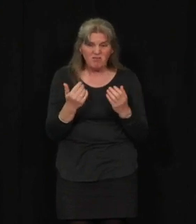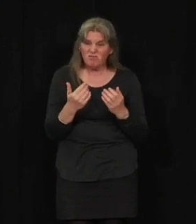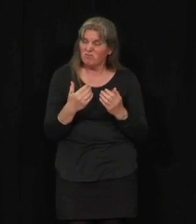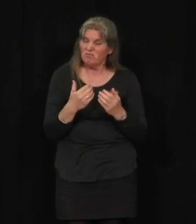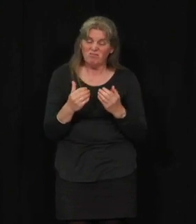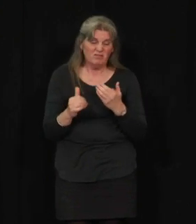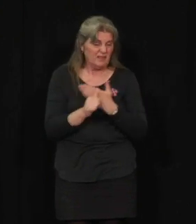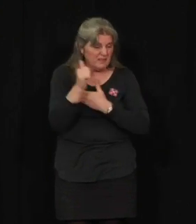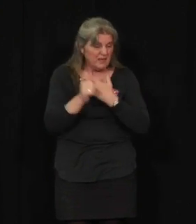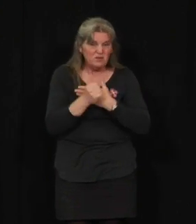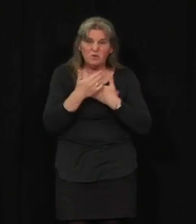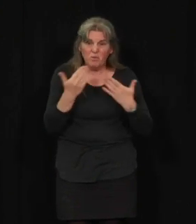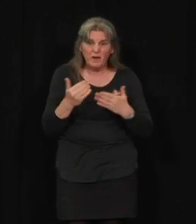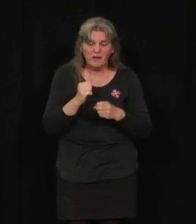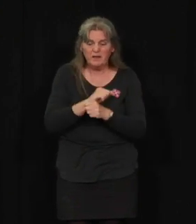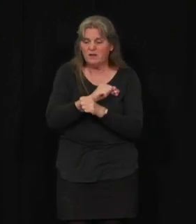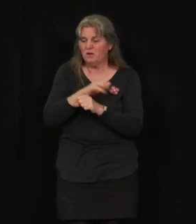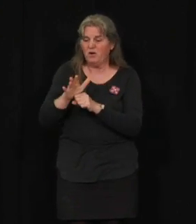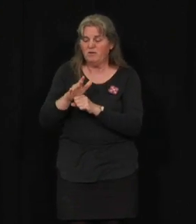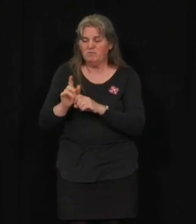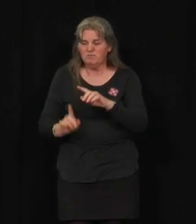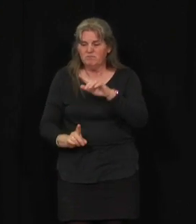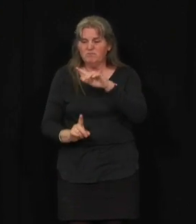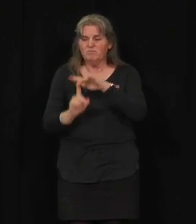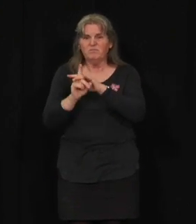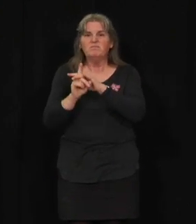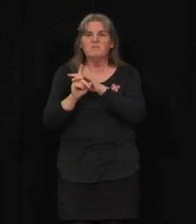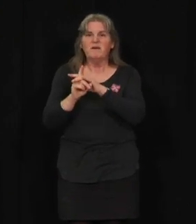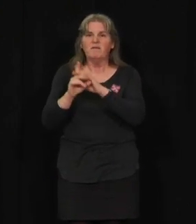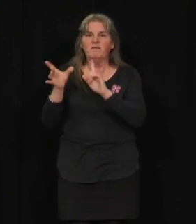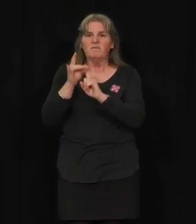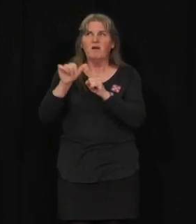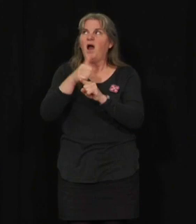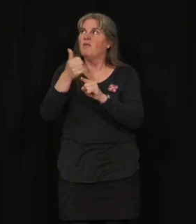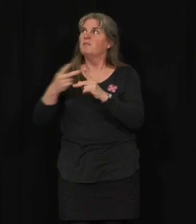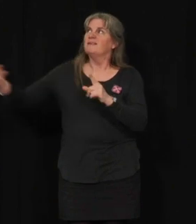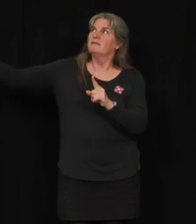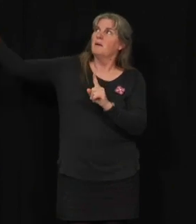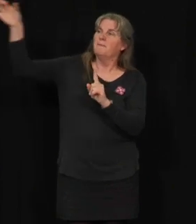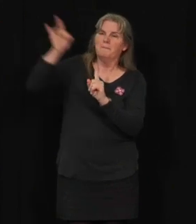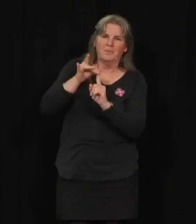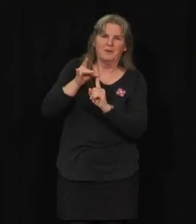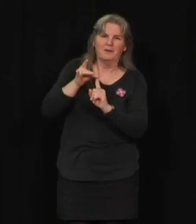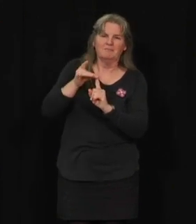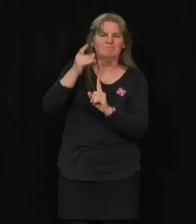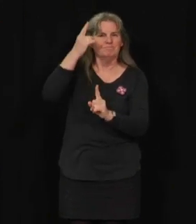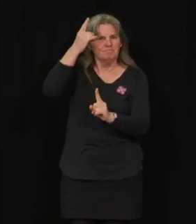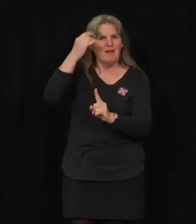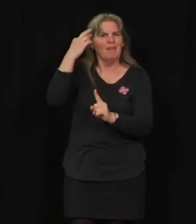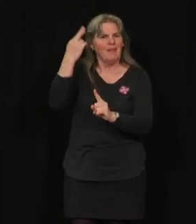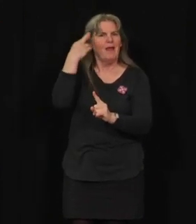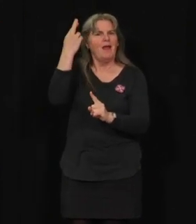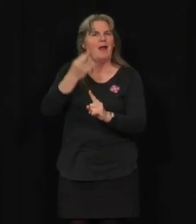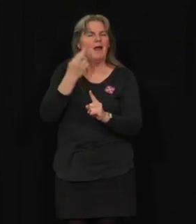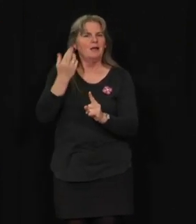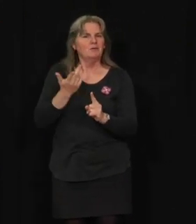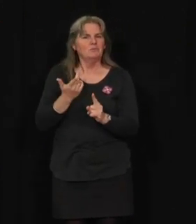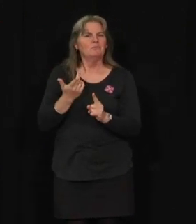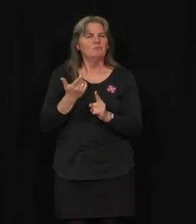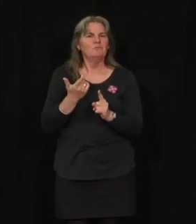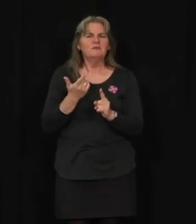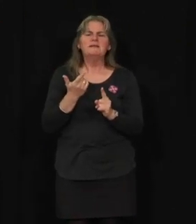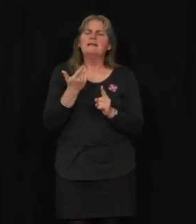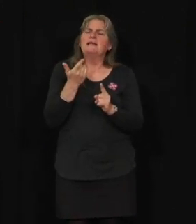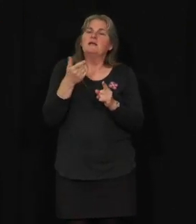is that COVID-19 will be introduced from outside the territory. That's why, as we move to easing restrictions,